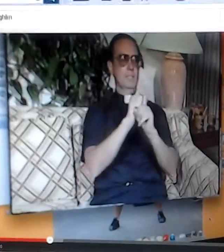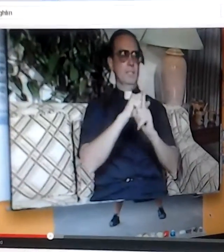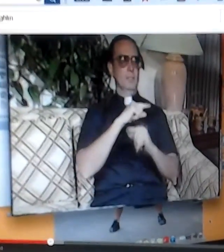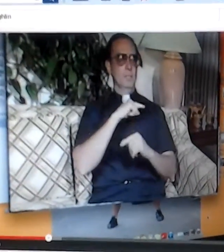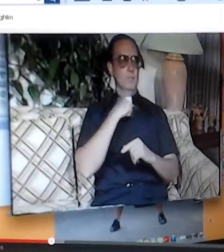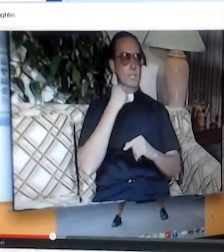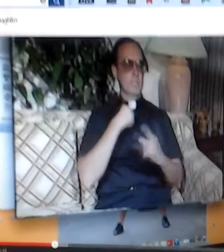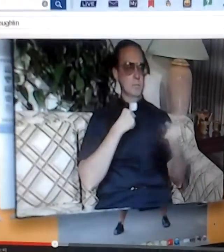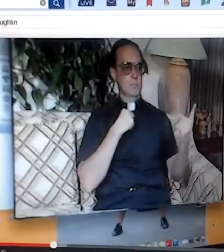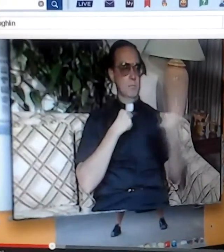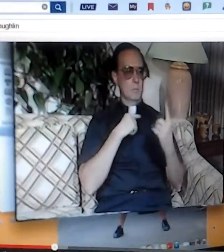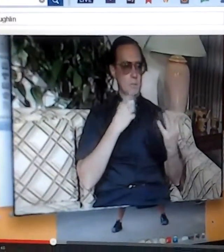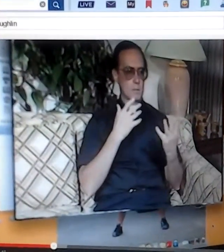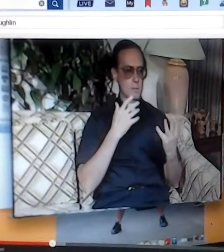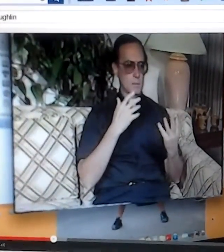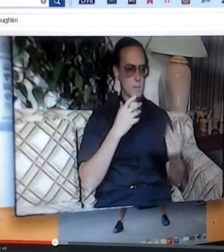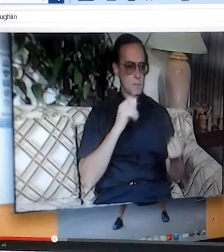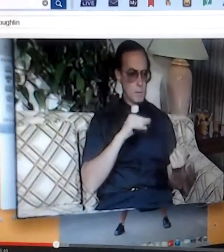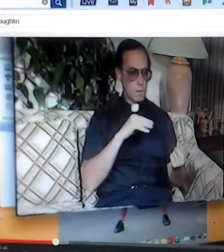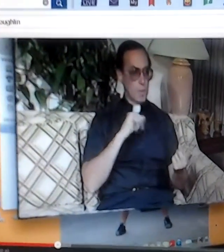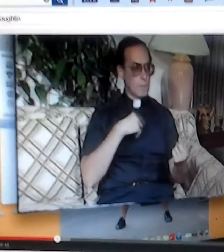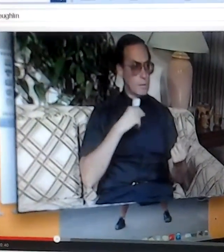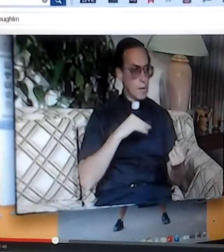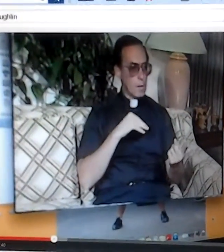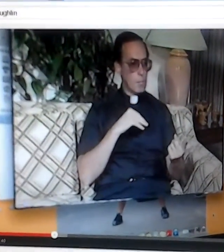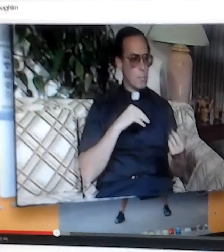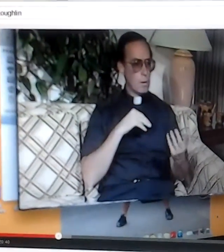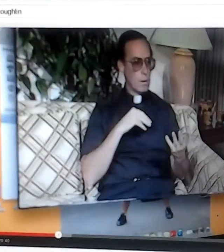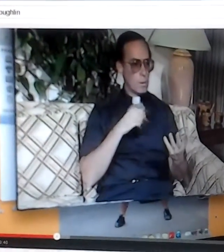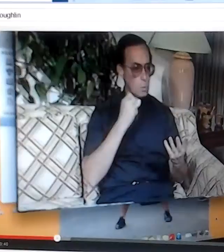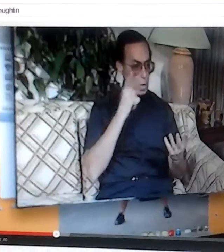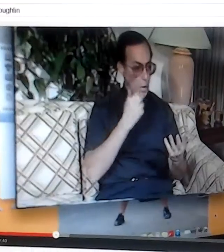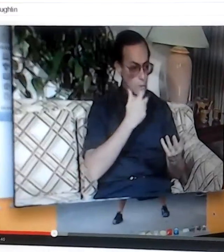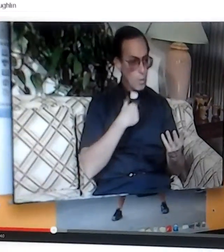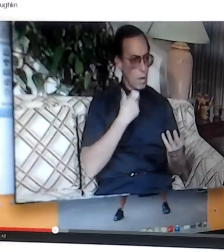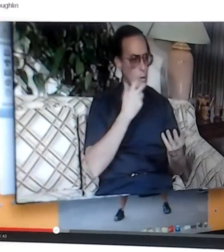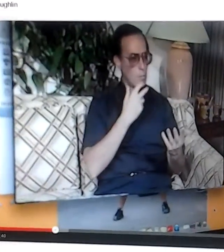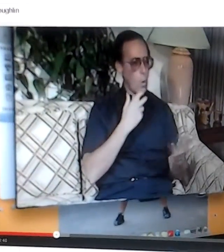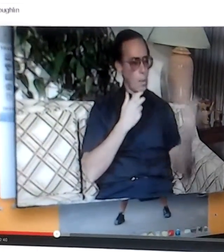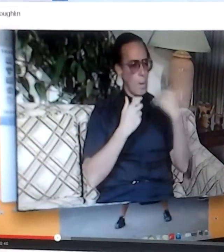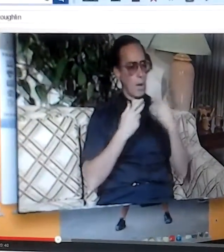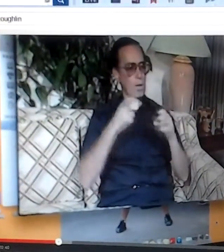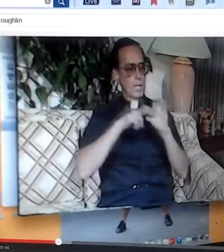I arrived, and one of the priests came to meet me.